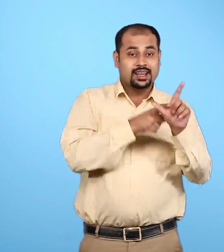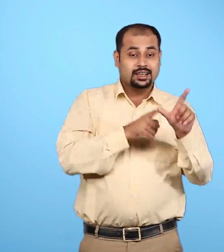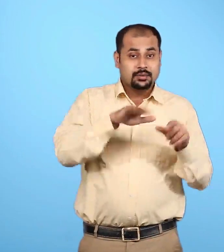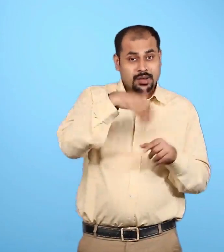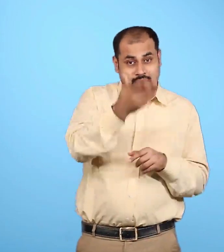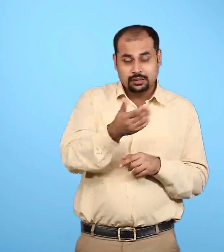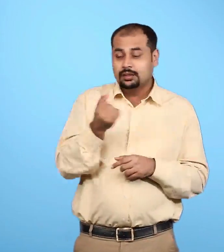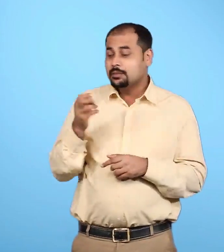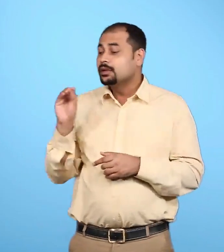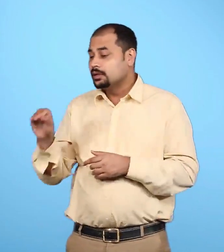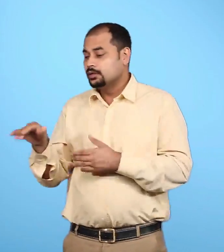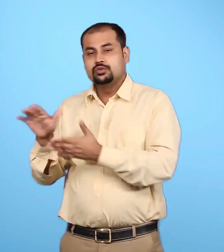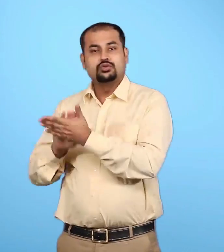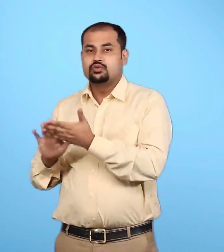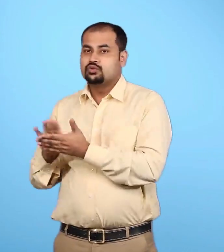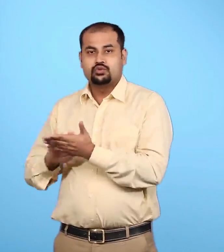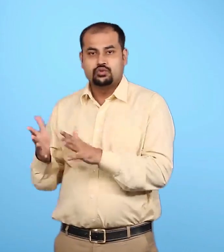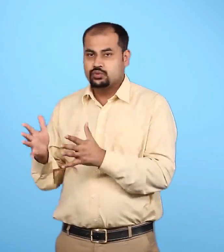6-year, dash.